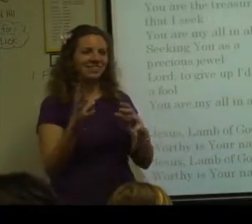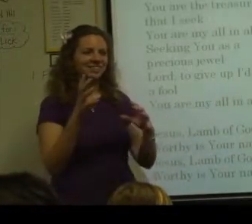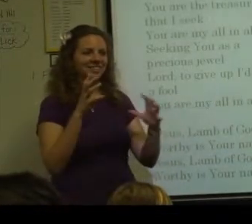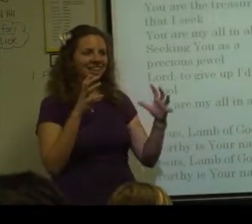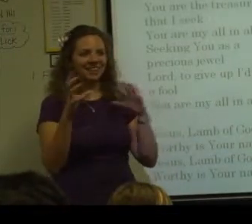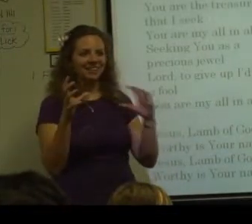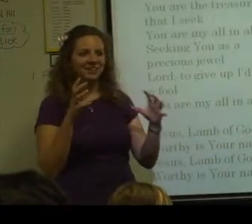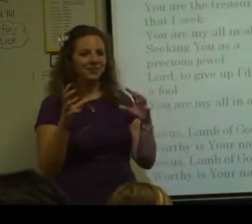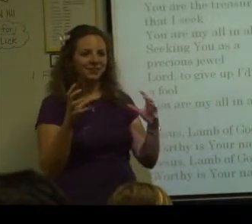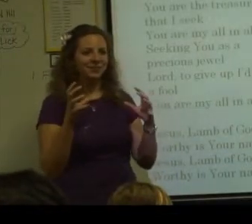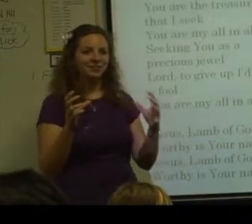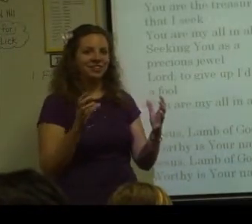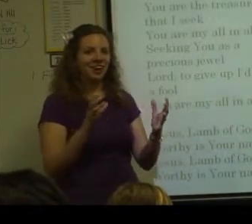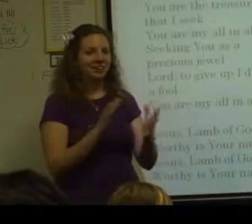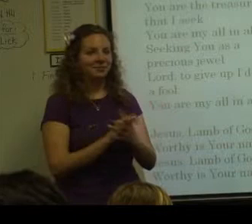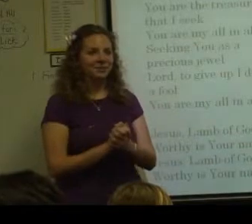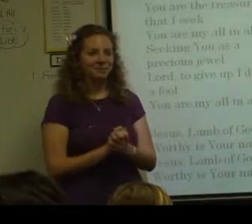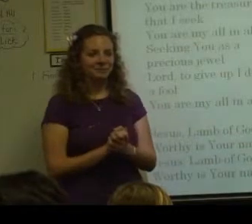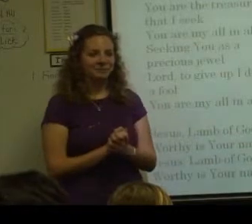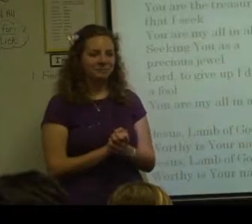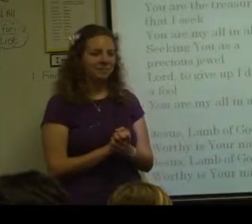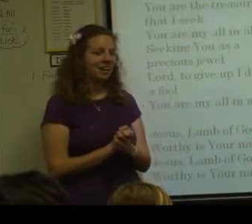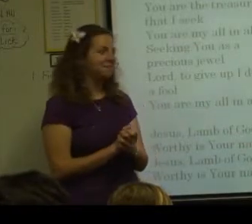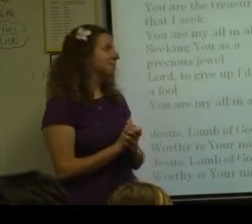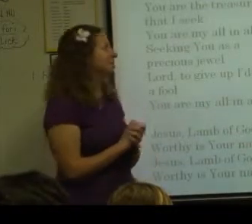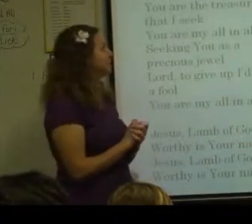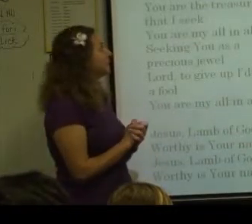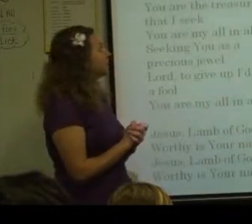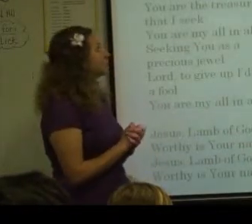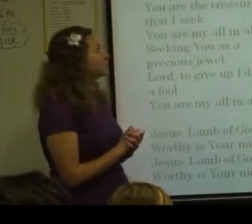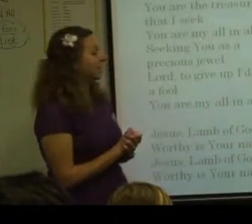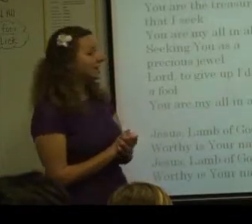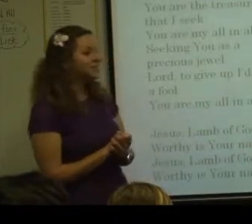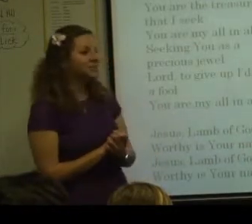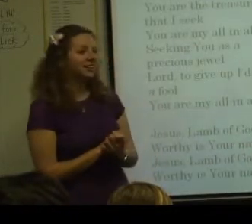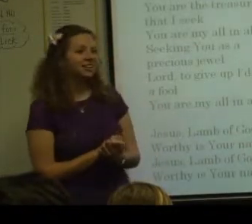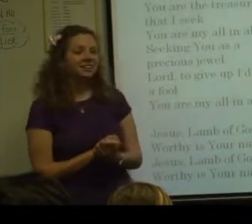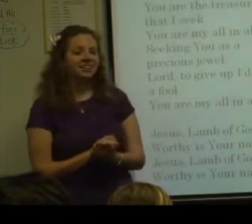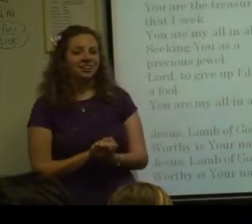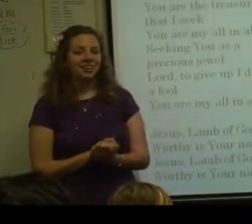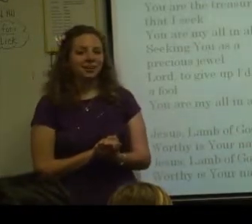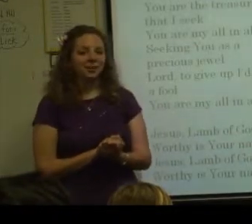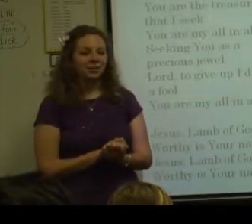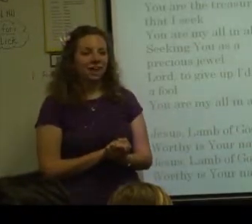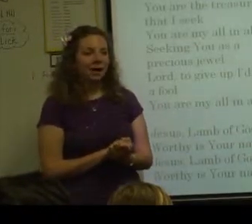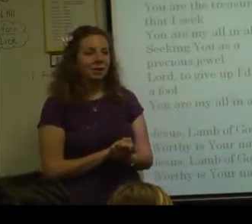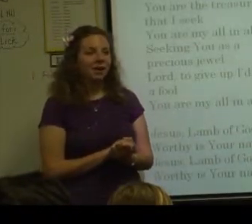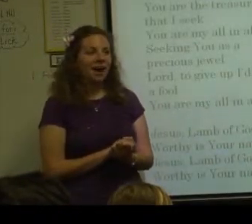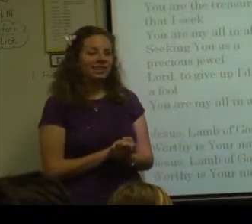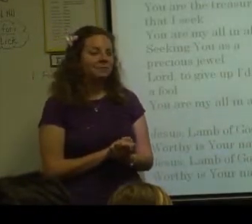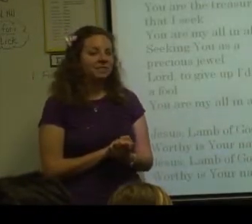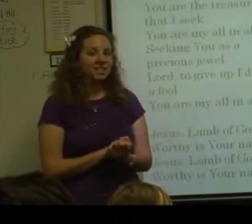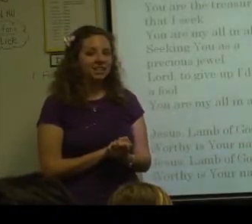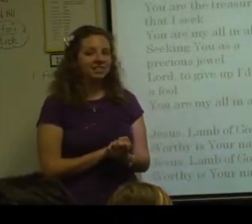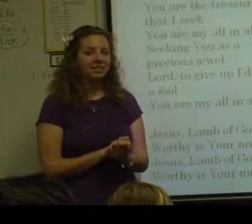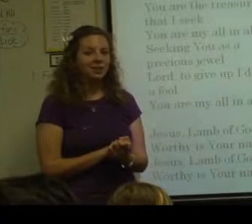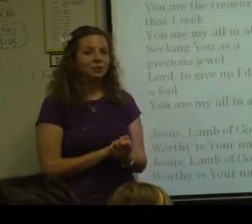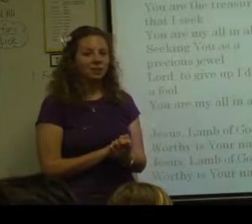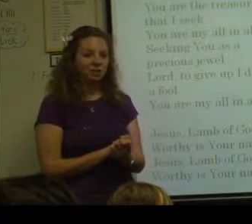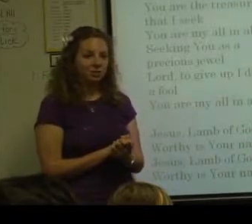guys can, like, really figure out how you want to do it. Okay, so let's go ahead and do this. How about ask me signs that you want to